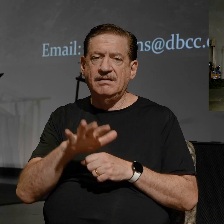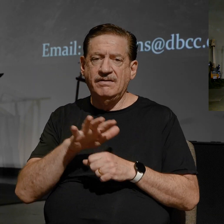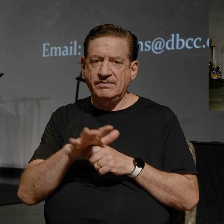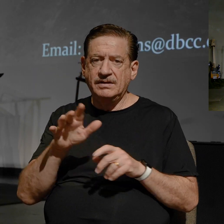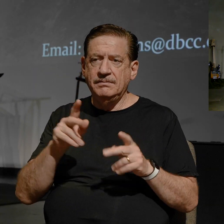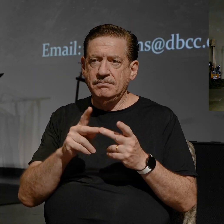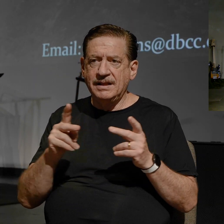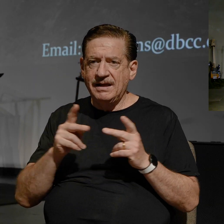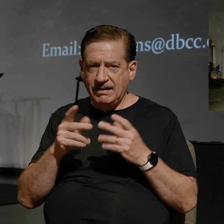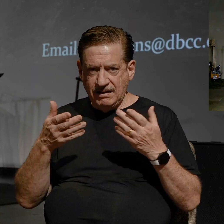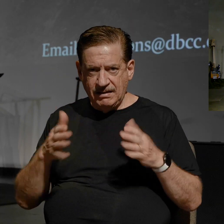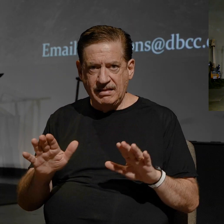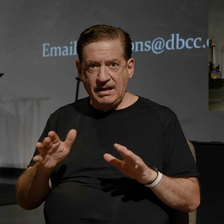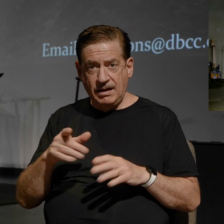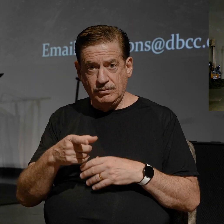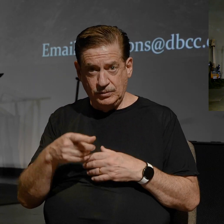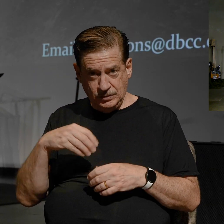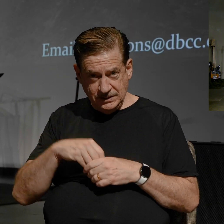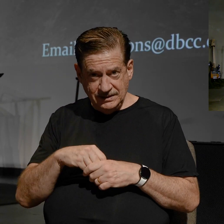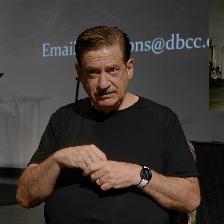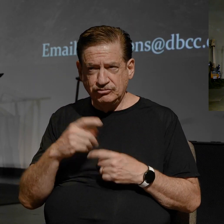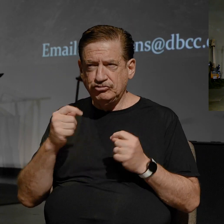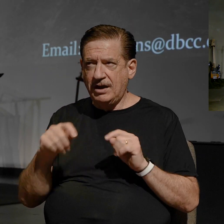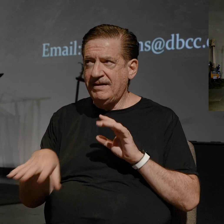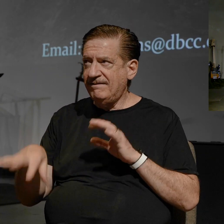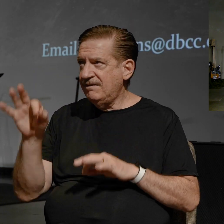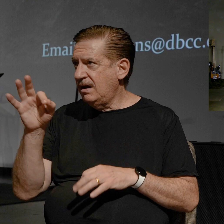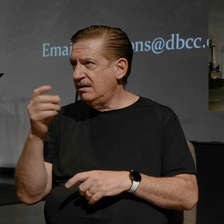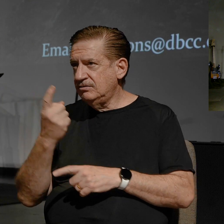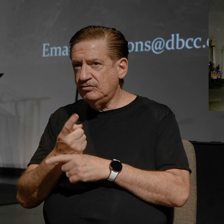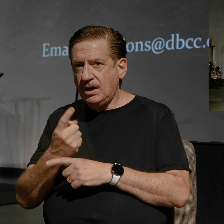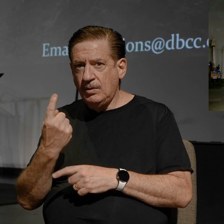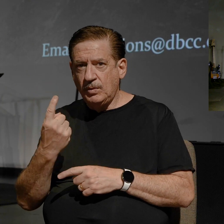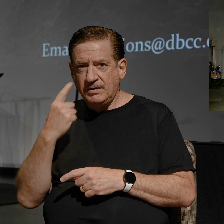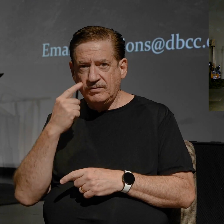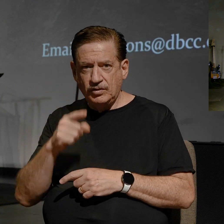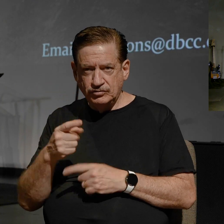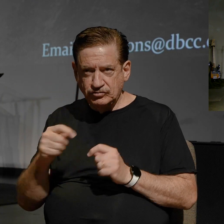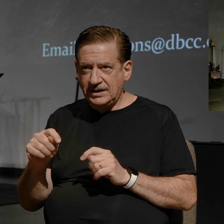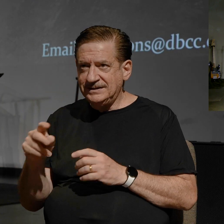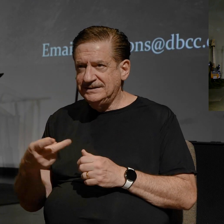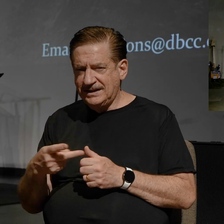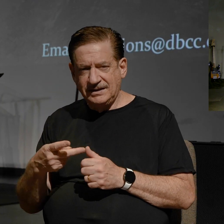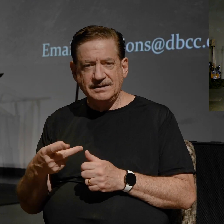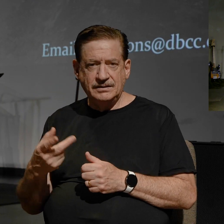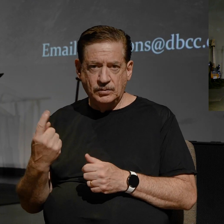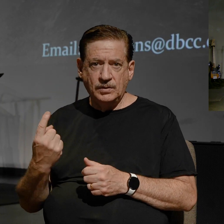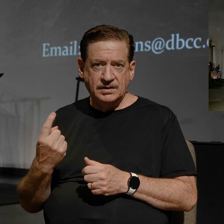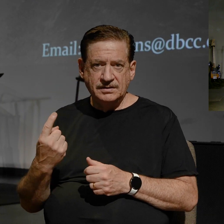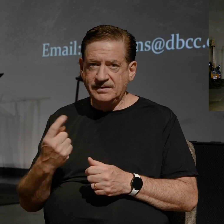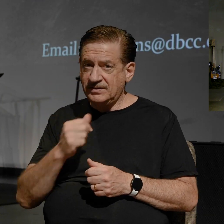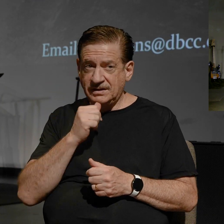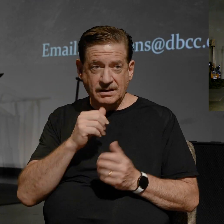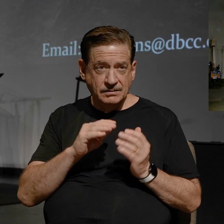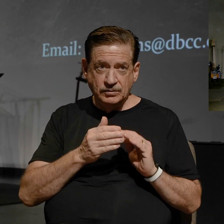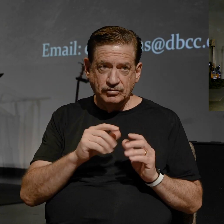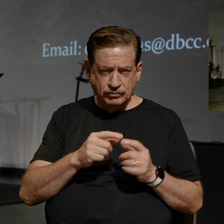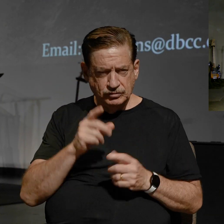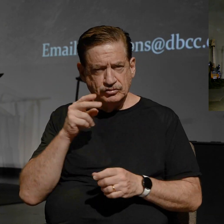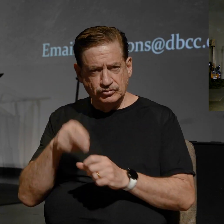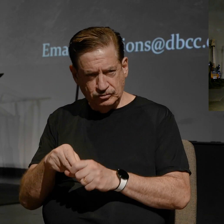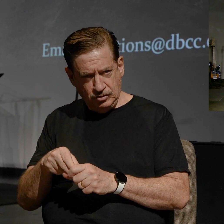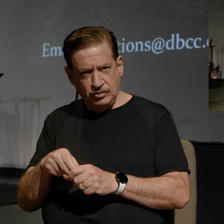can allow you in. We'll try to find the right one for you, which brings us to the second one. Join in. Join